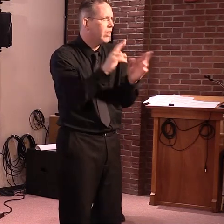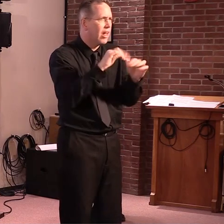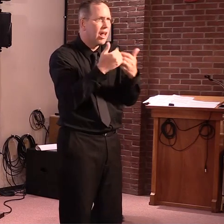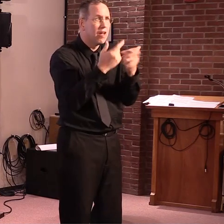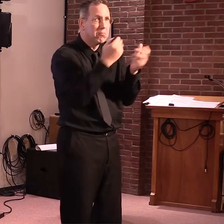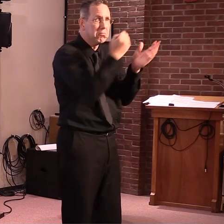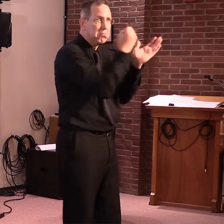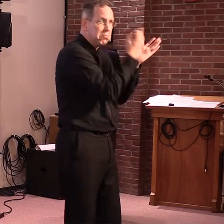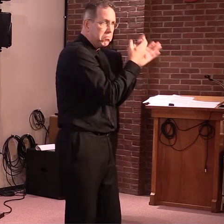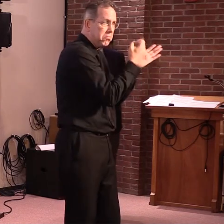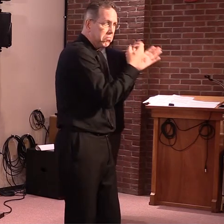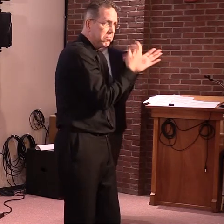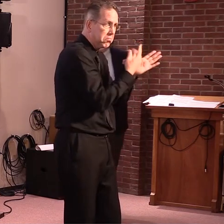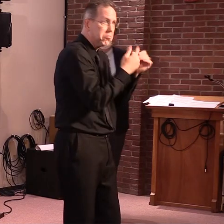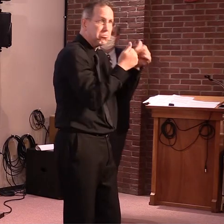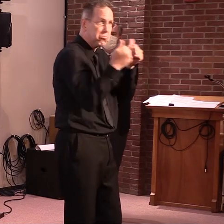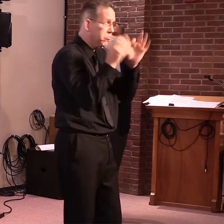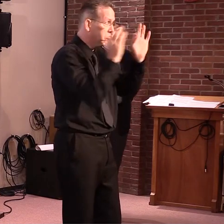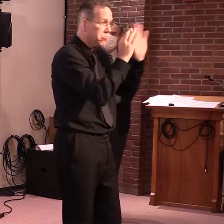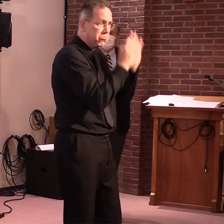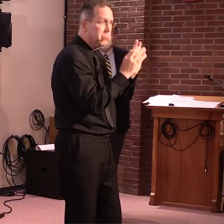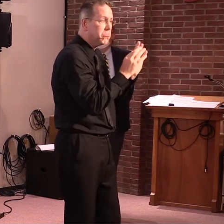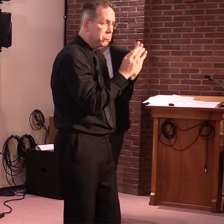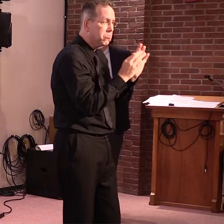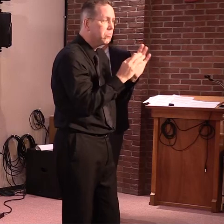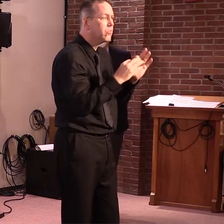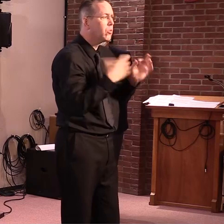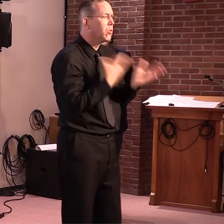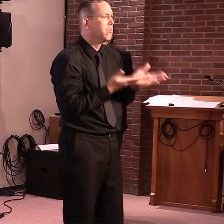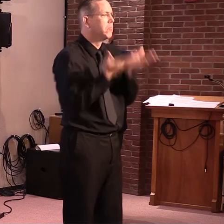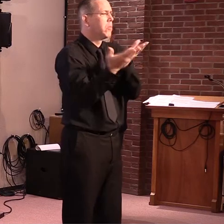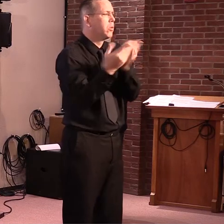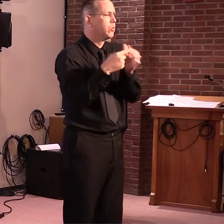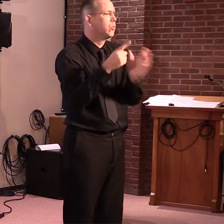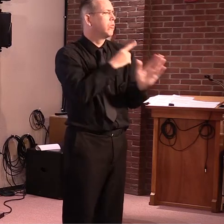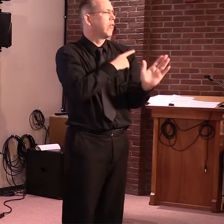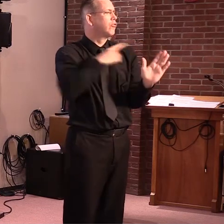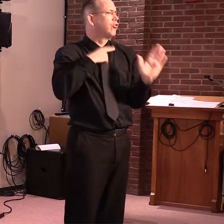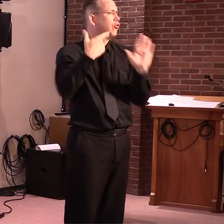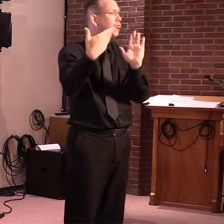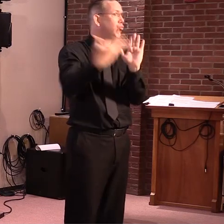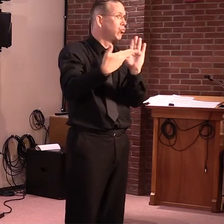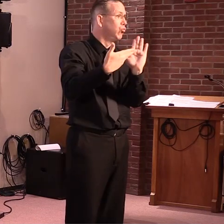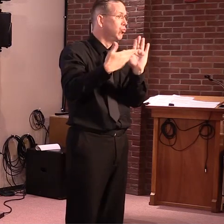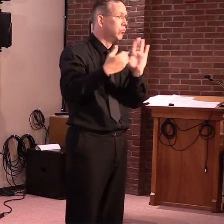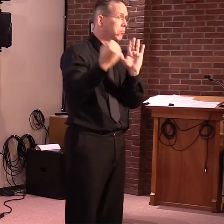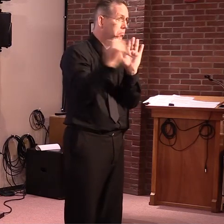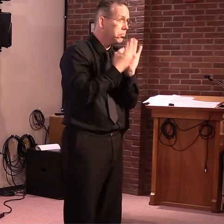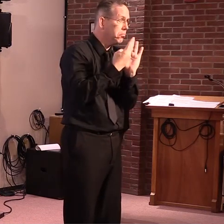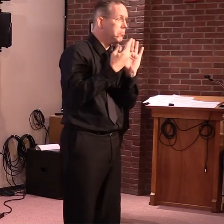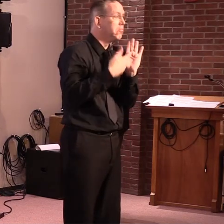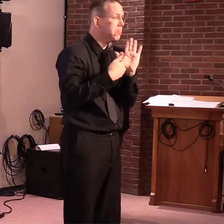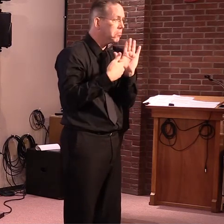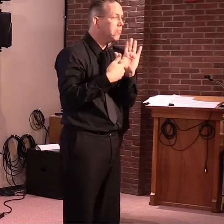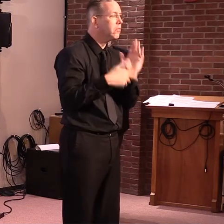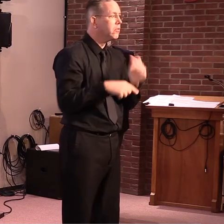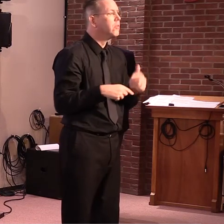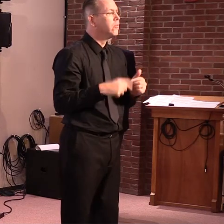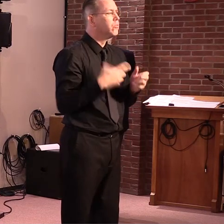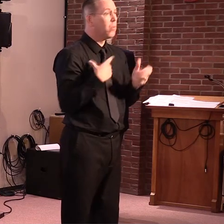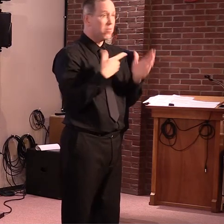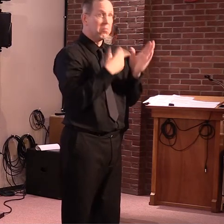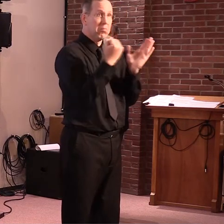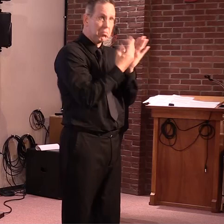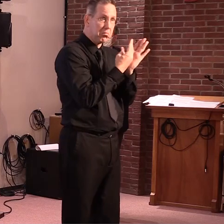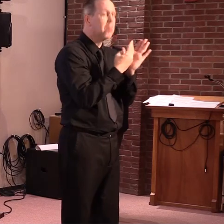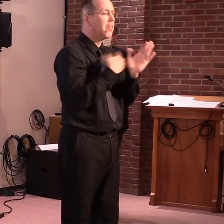legislature. Let me give you some of the specifics of the housing program. As you know, and let me just go back and